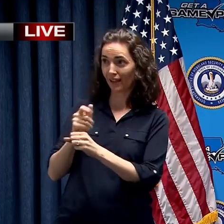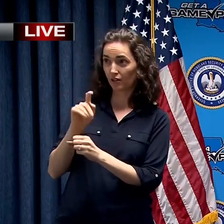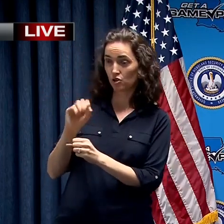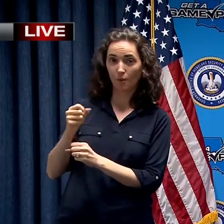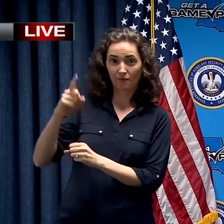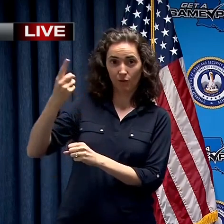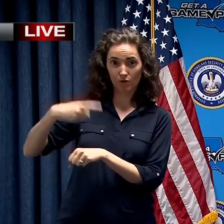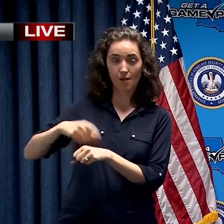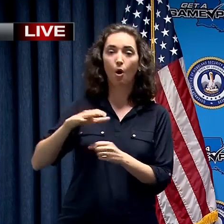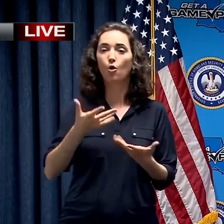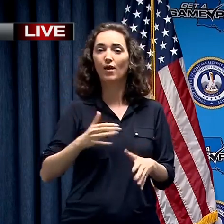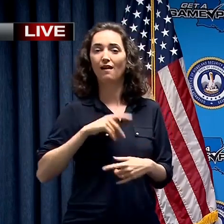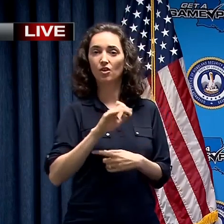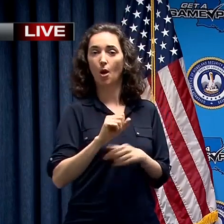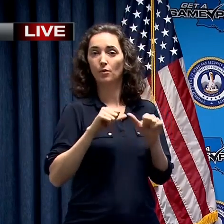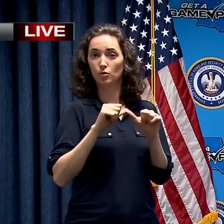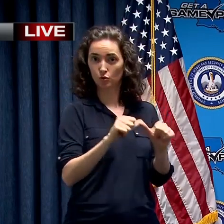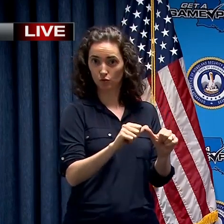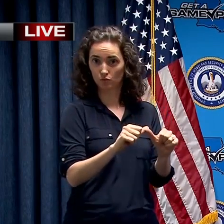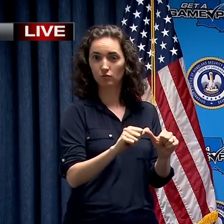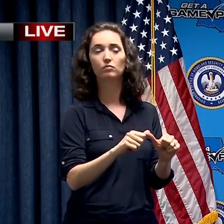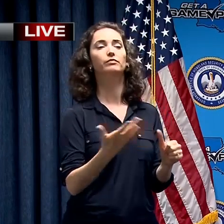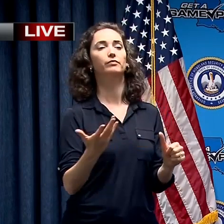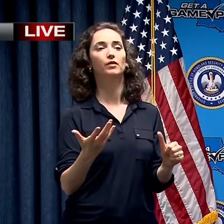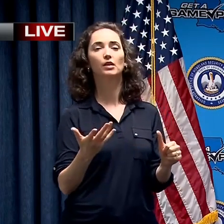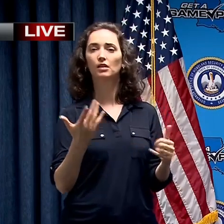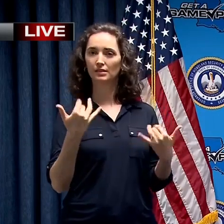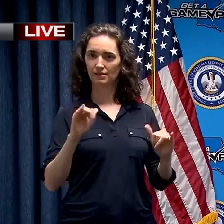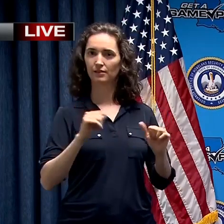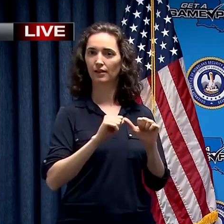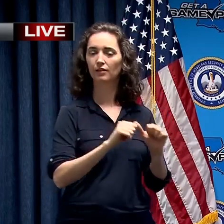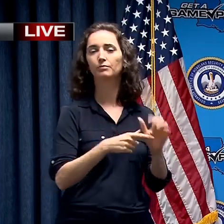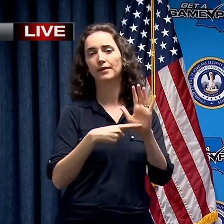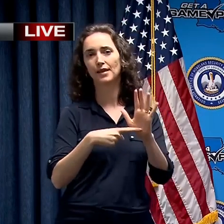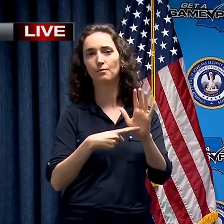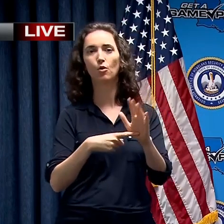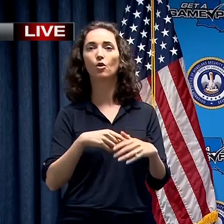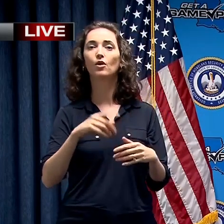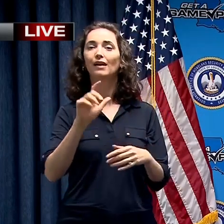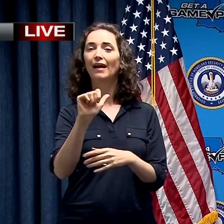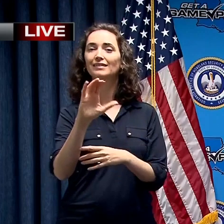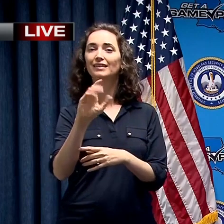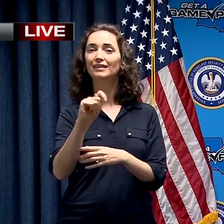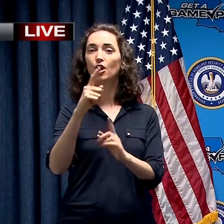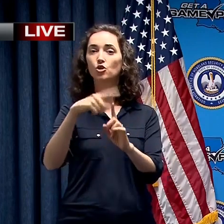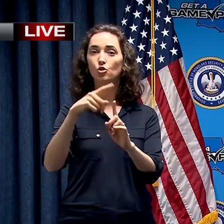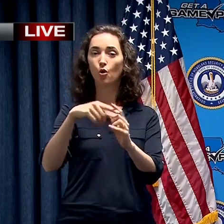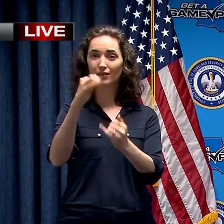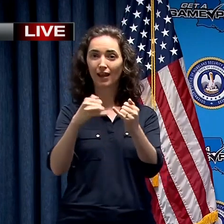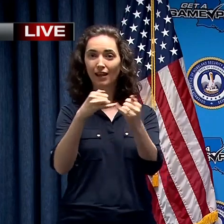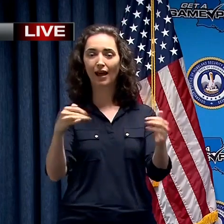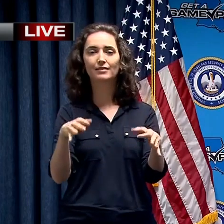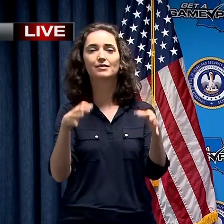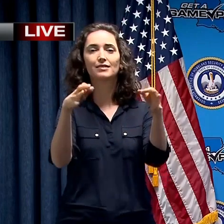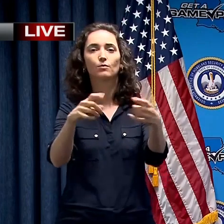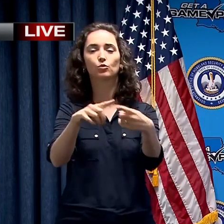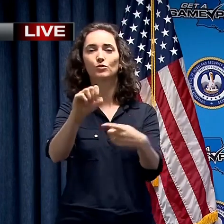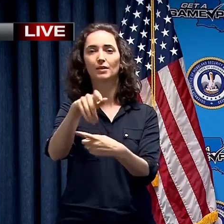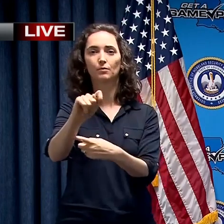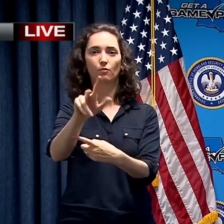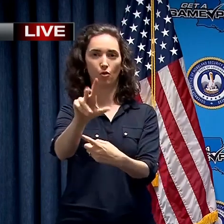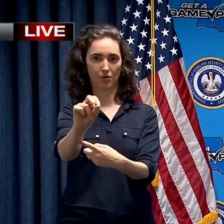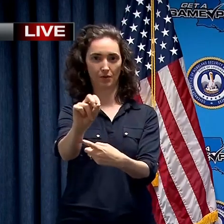extend the qualifying ACT score deadline to September the 30th. Also, on an important note, for small businesses that